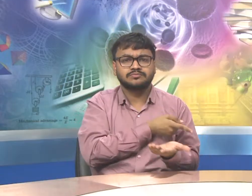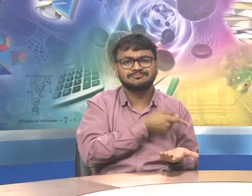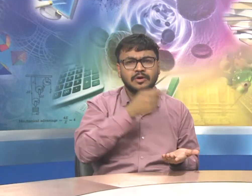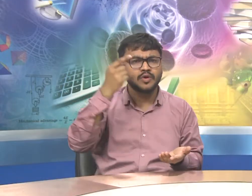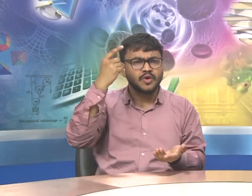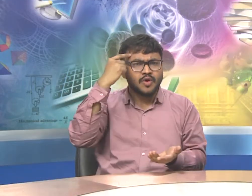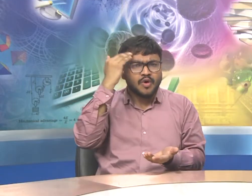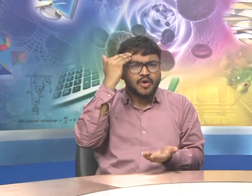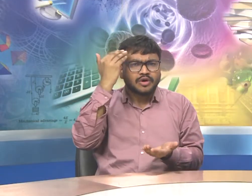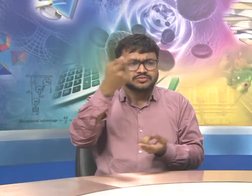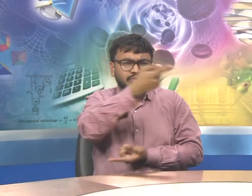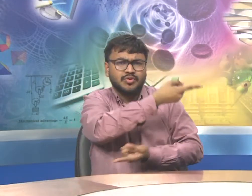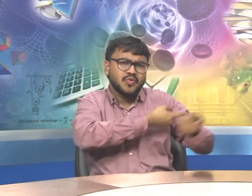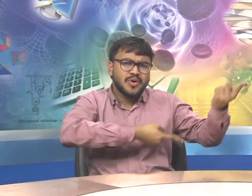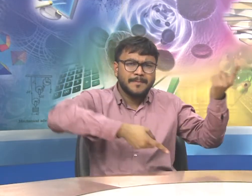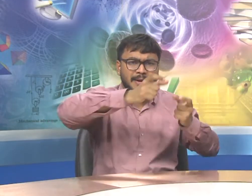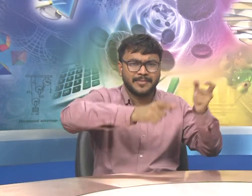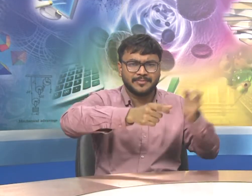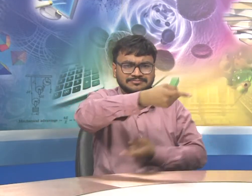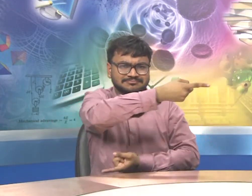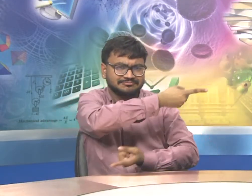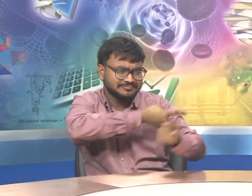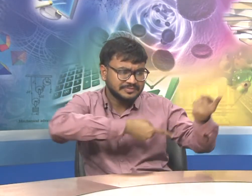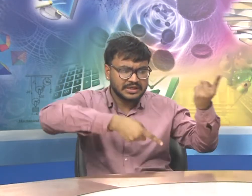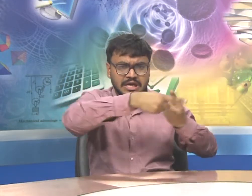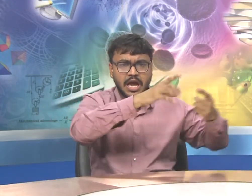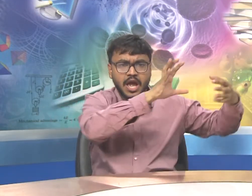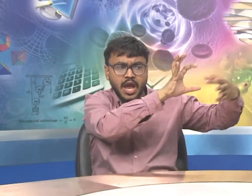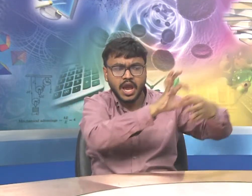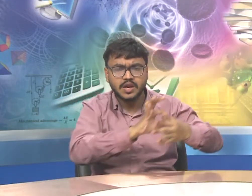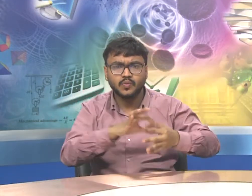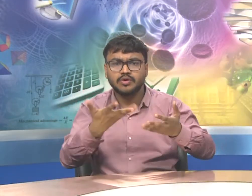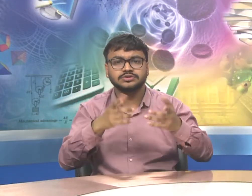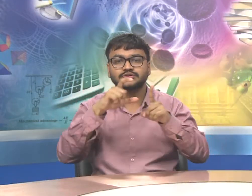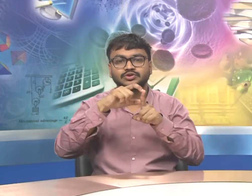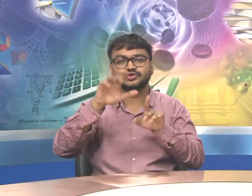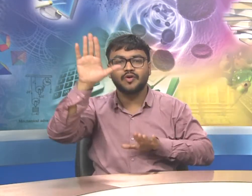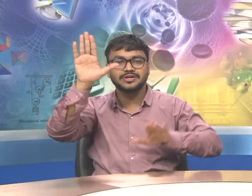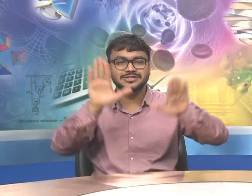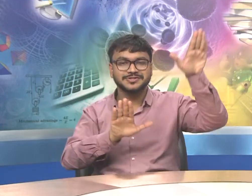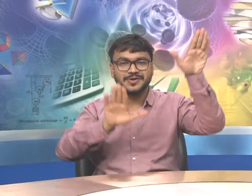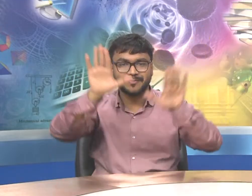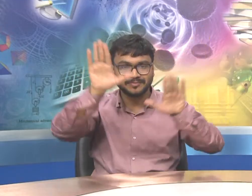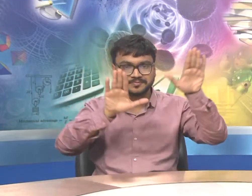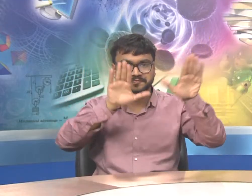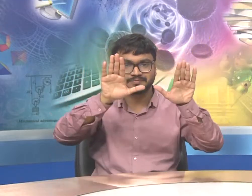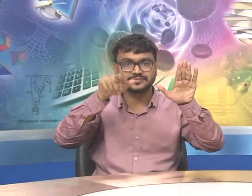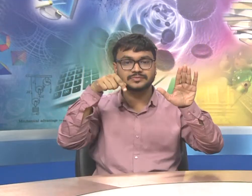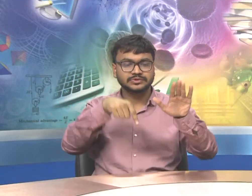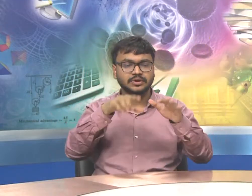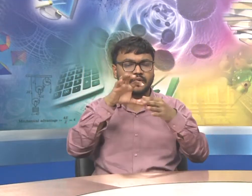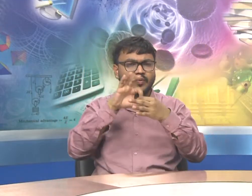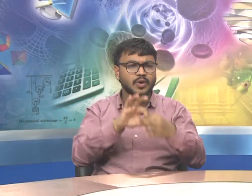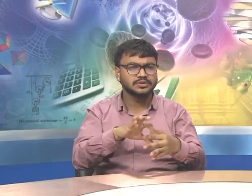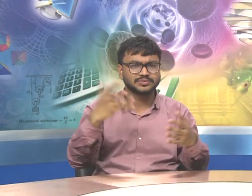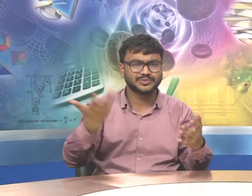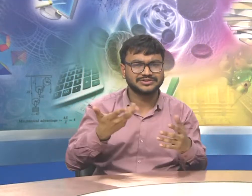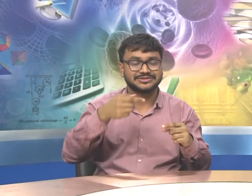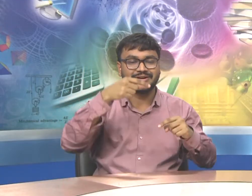As we know that Supreme Court has regarded the right to know was an important right to